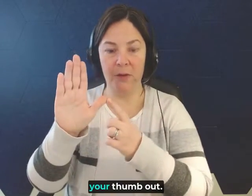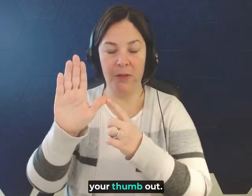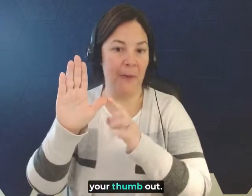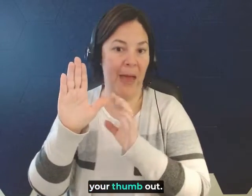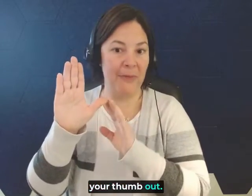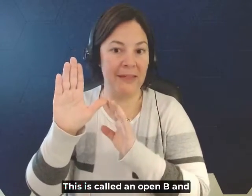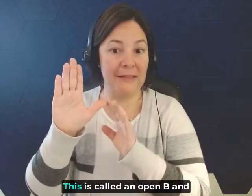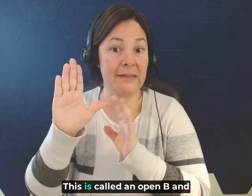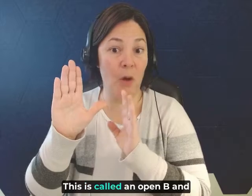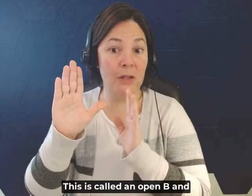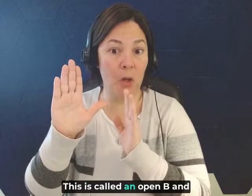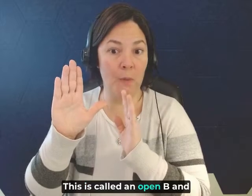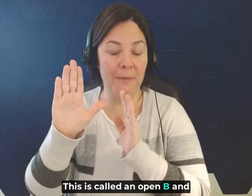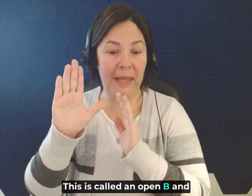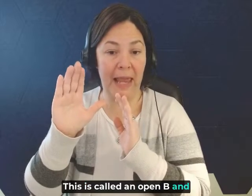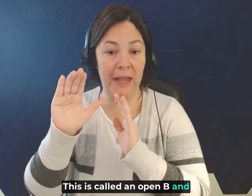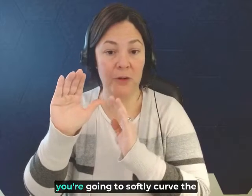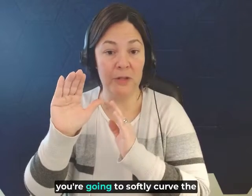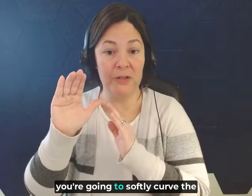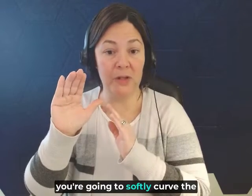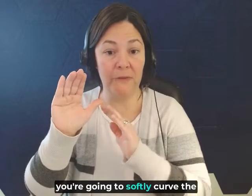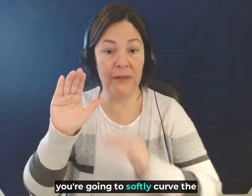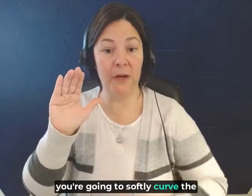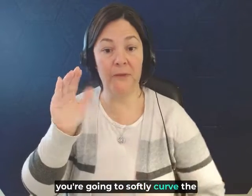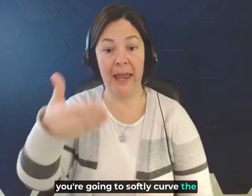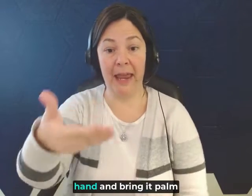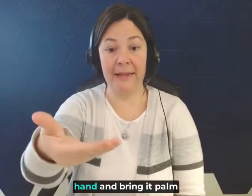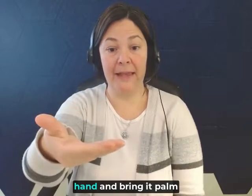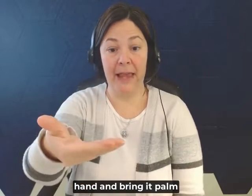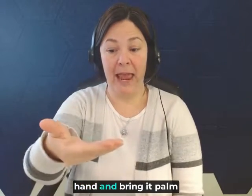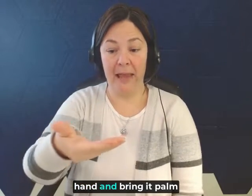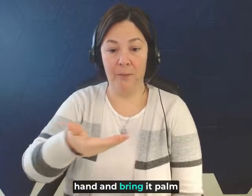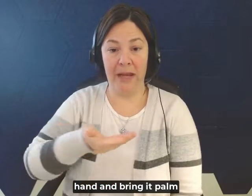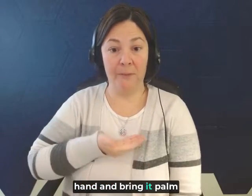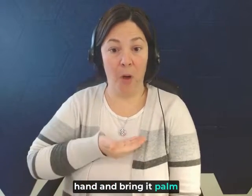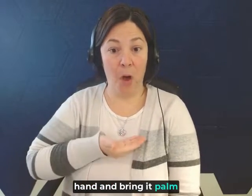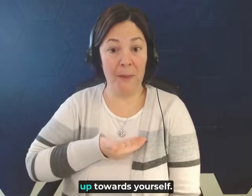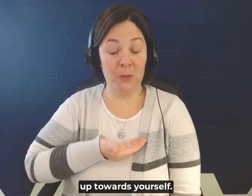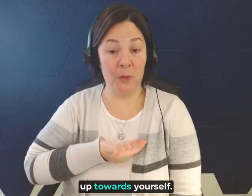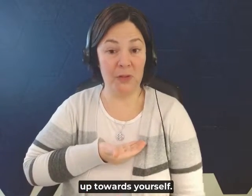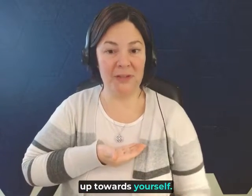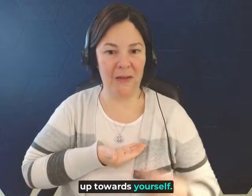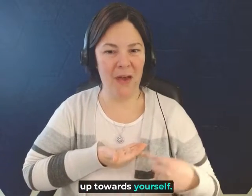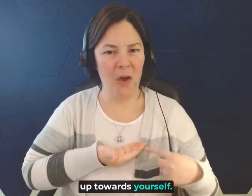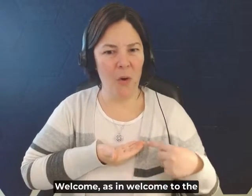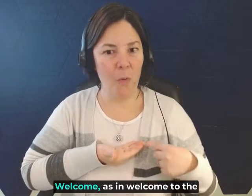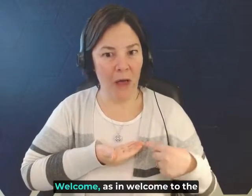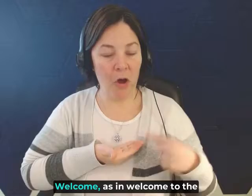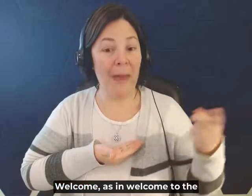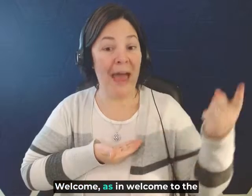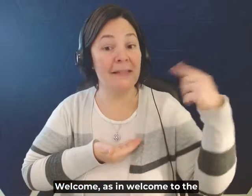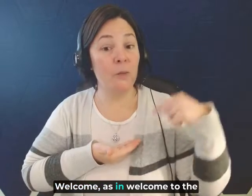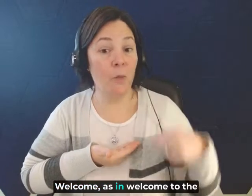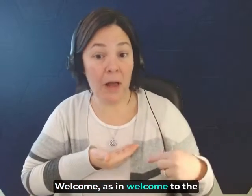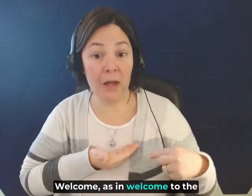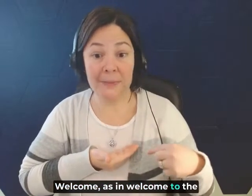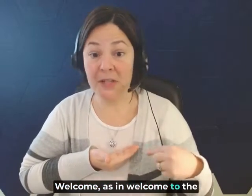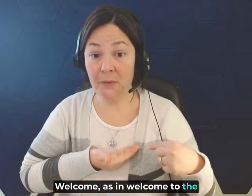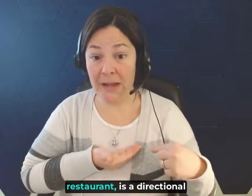thumb out. This is called an open B, and you're going to softly curve the hand and bring it palm up towards yourself. Welcome, as in welcome to the restaurant,